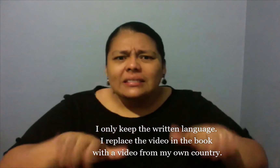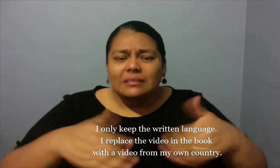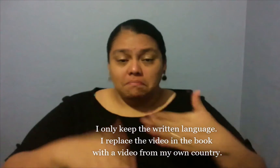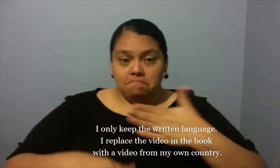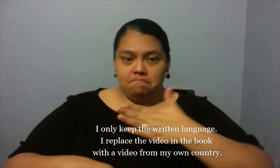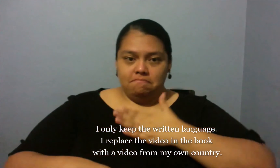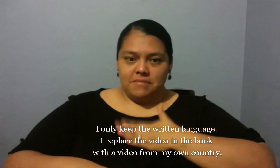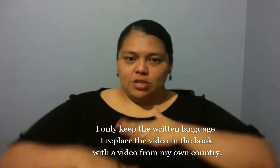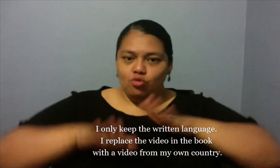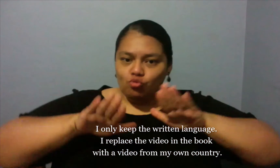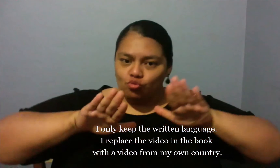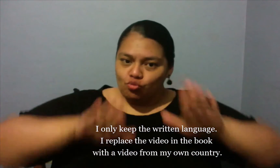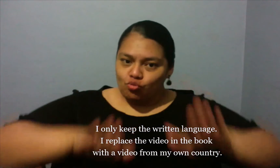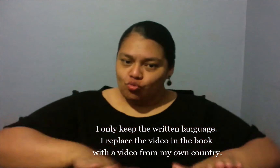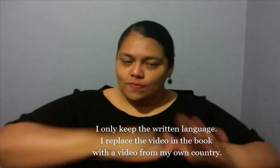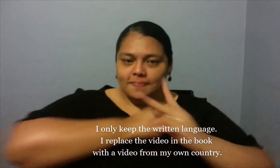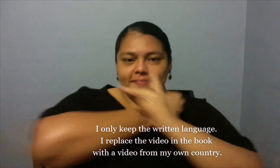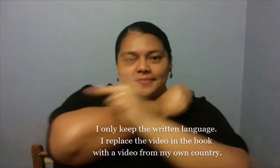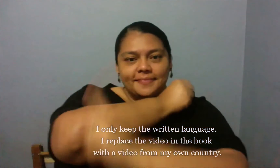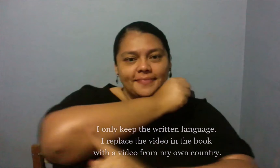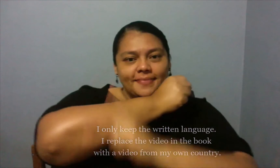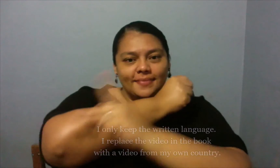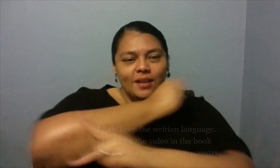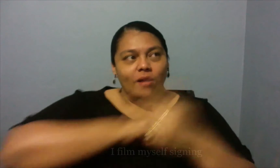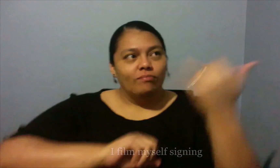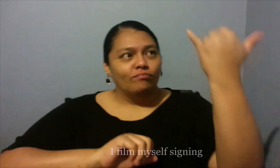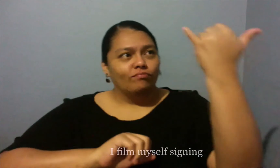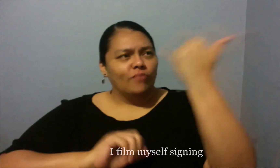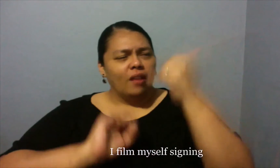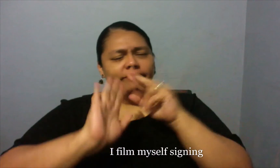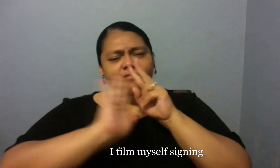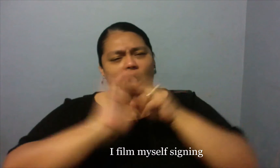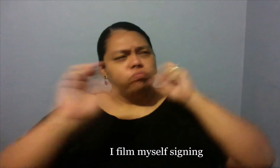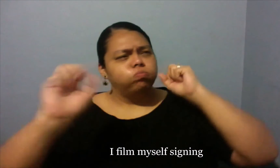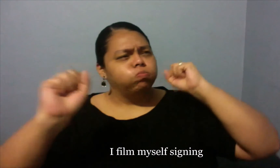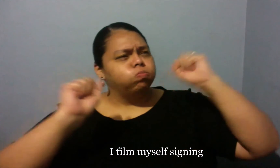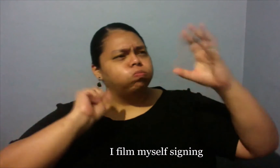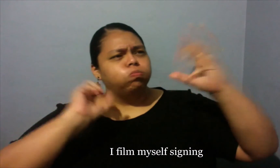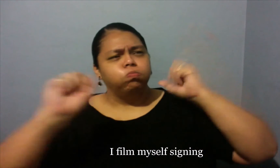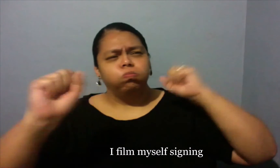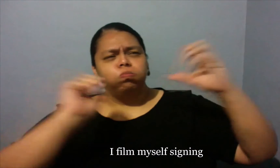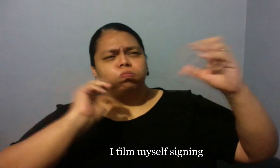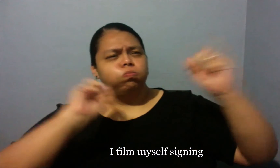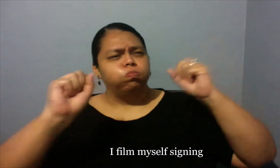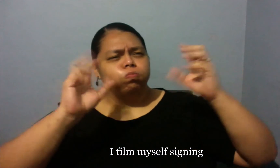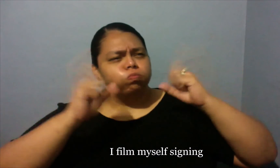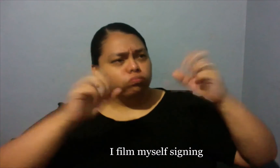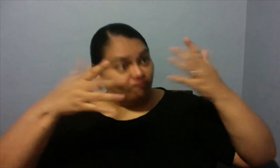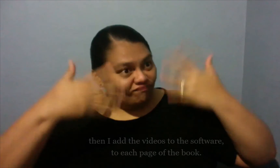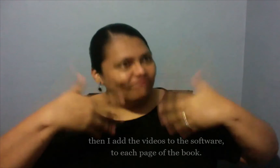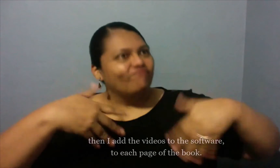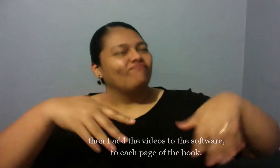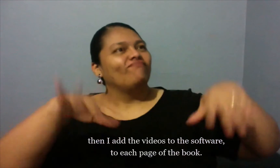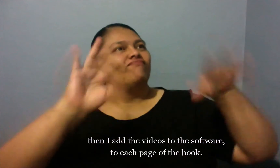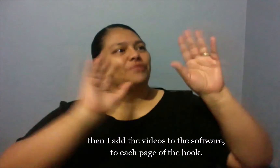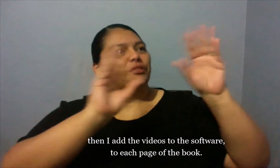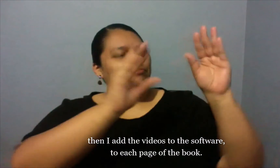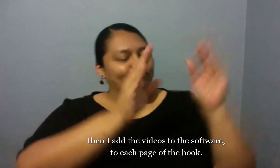book with a video from my own country. I film myself signing. Then